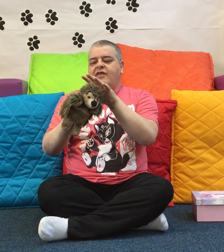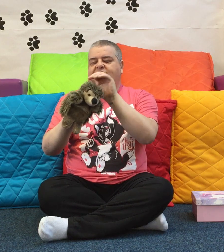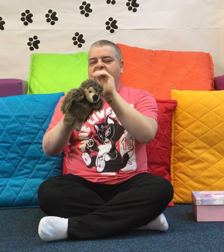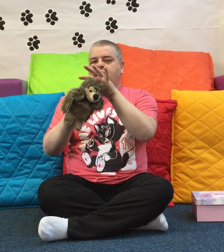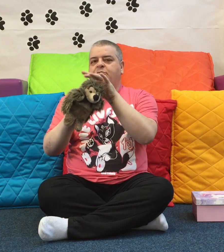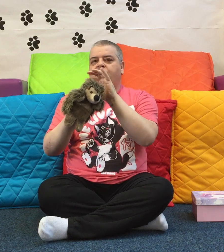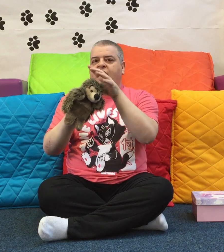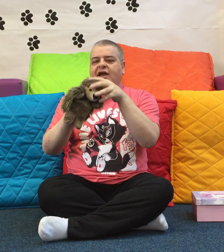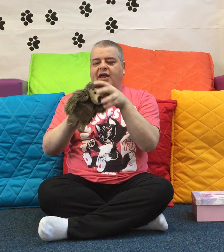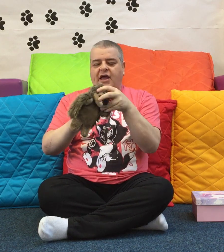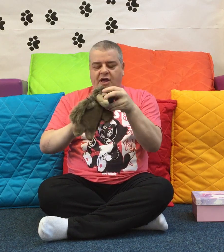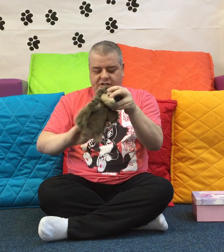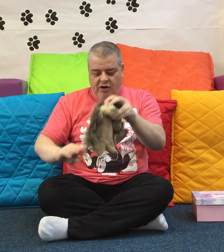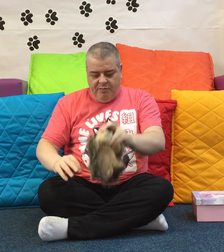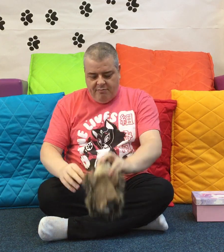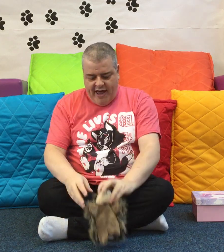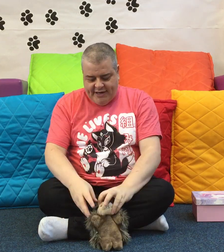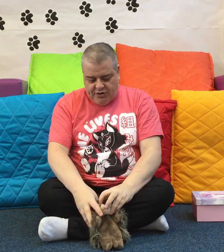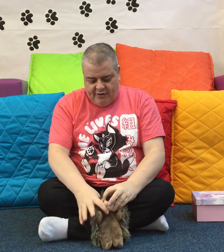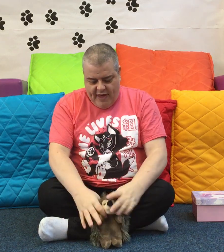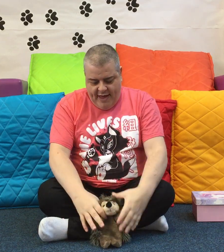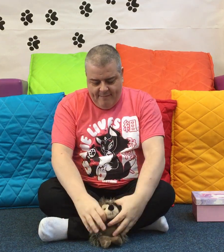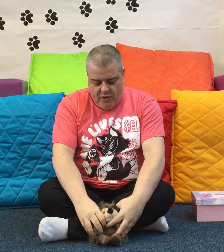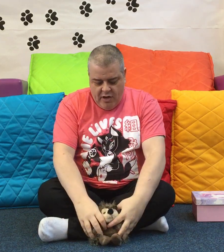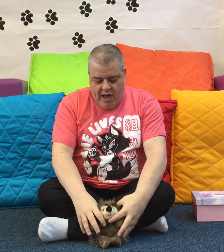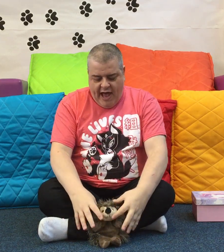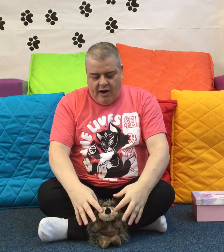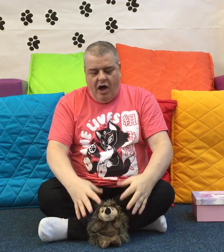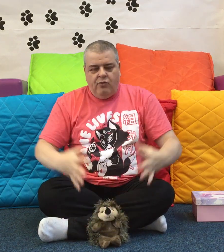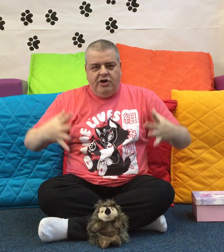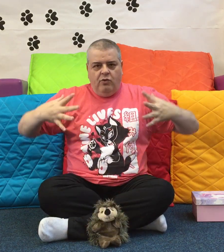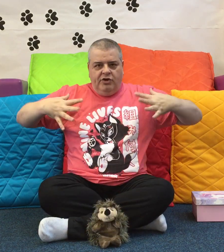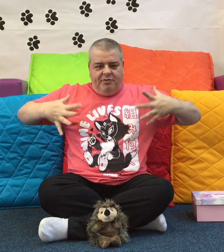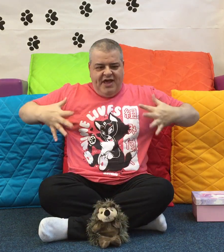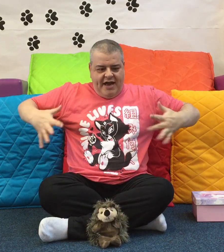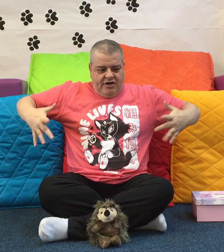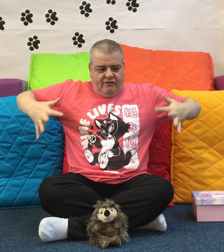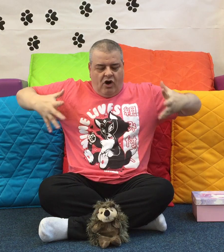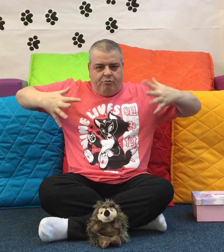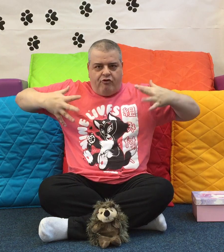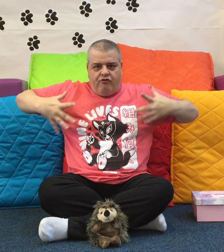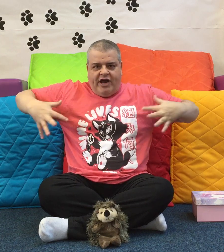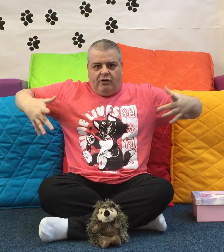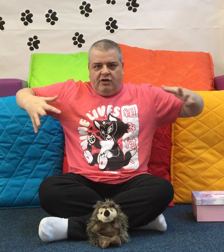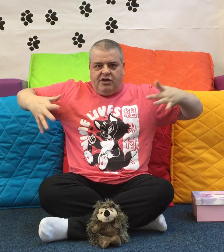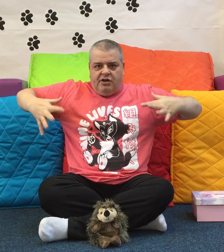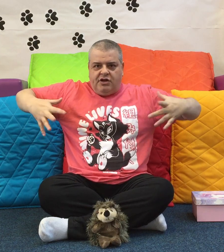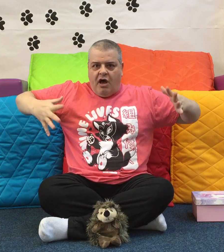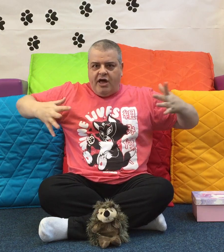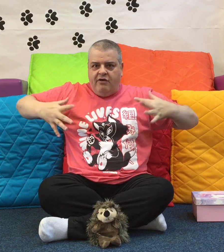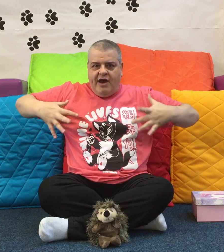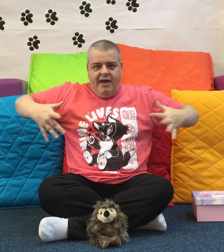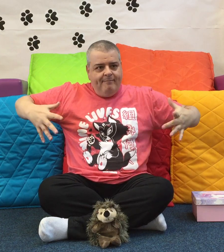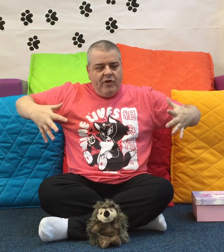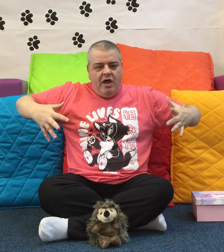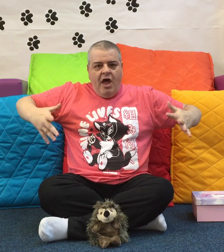They're very prickly. So I'm going to put my hedgehog there, and I want you all to pretend you've got prickles. So are you ready?